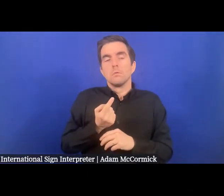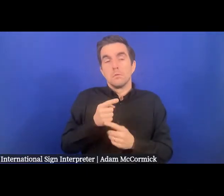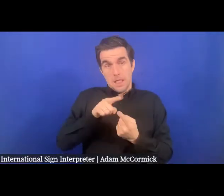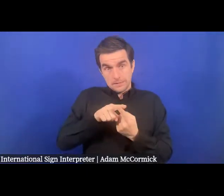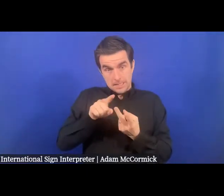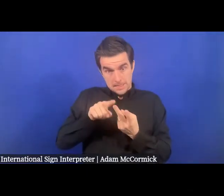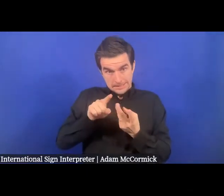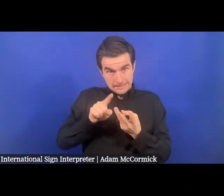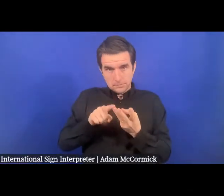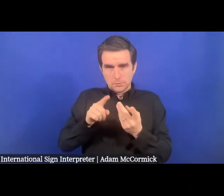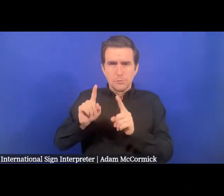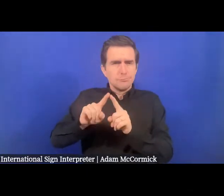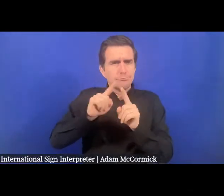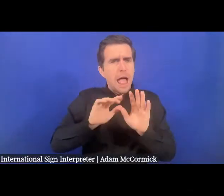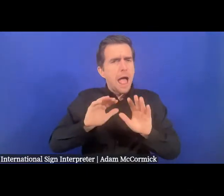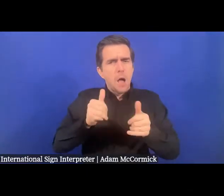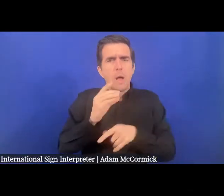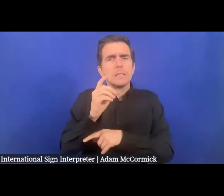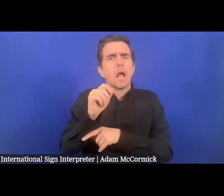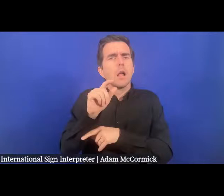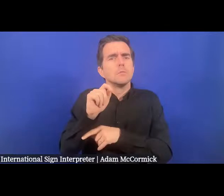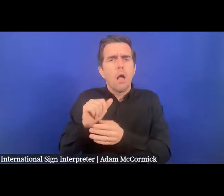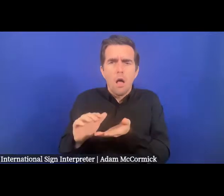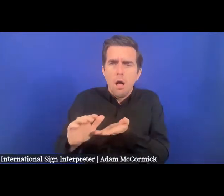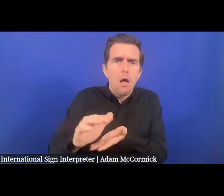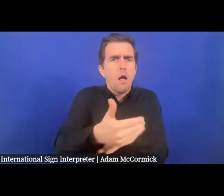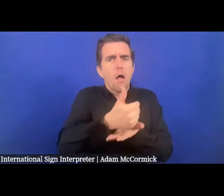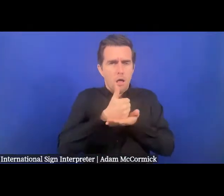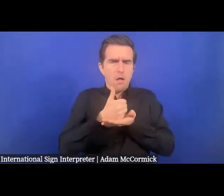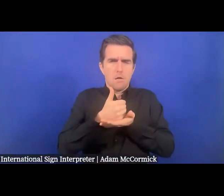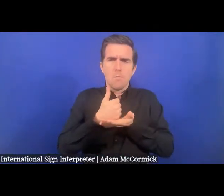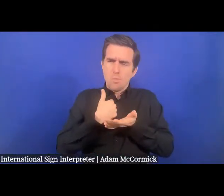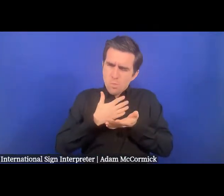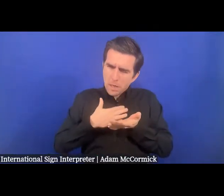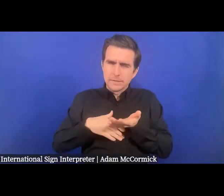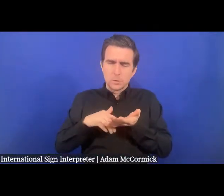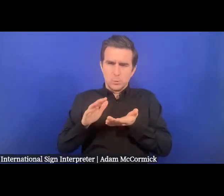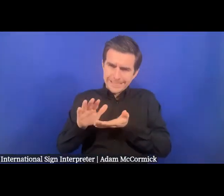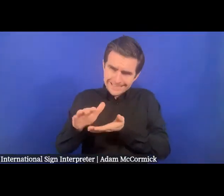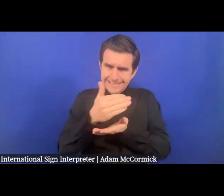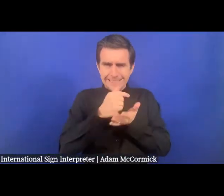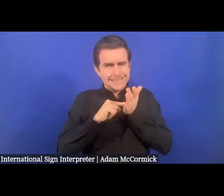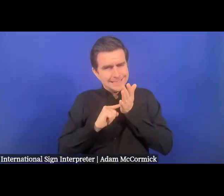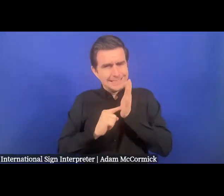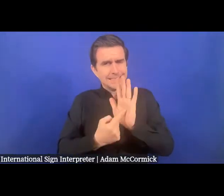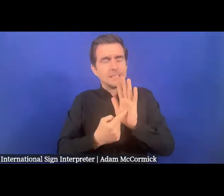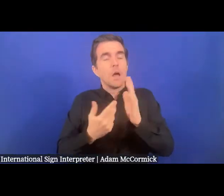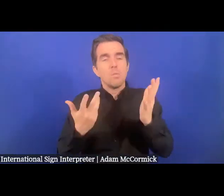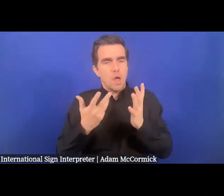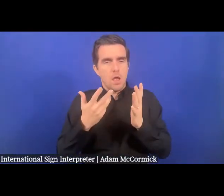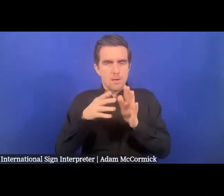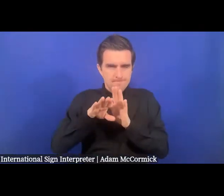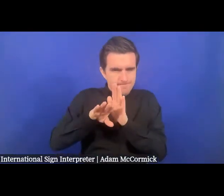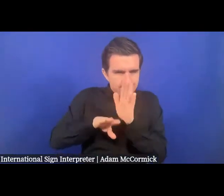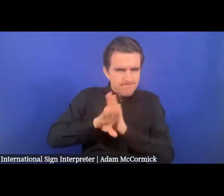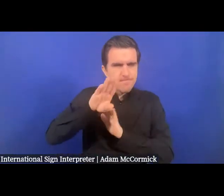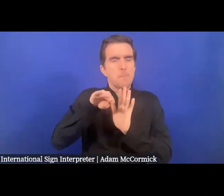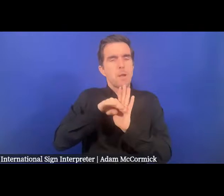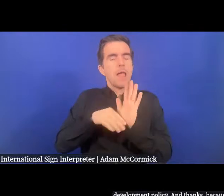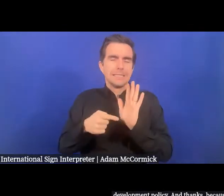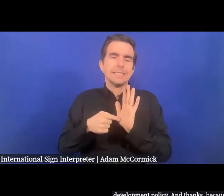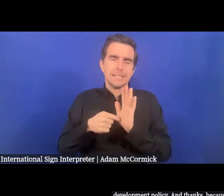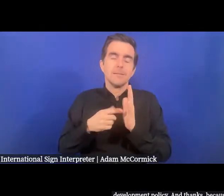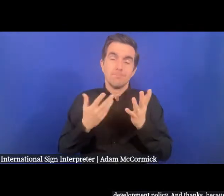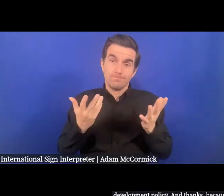whole development policy. And thanks, because I didn't make mention of it, and thanks, Lucy, and thanks to